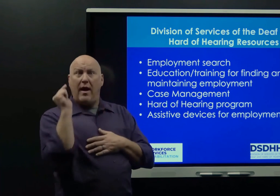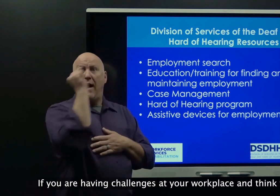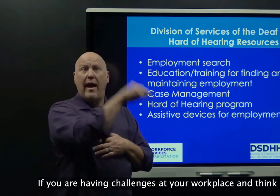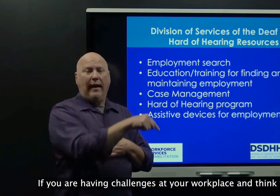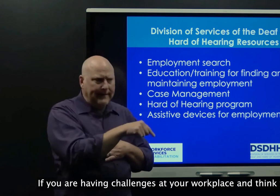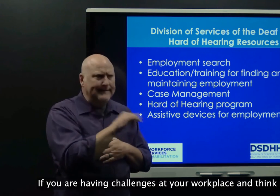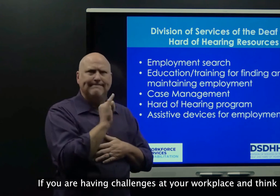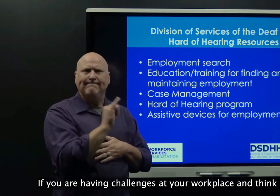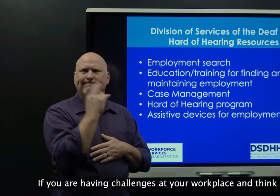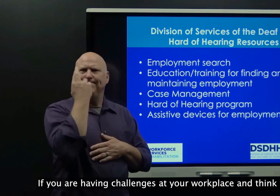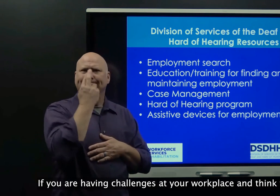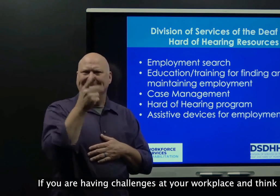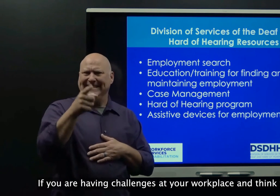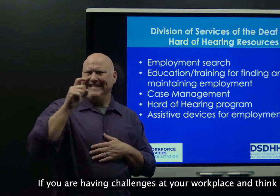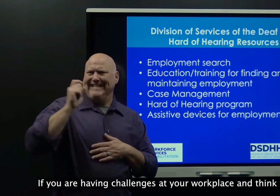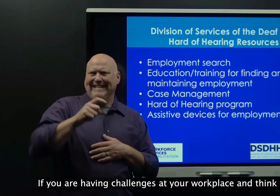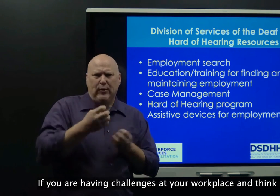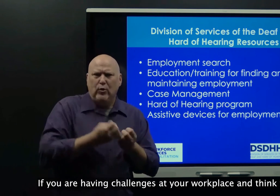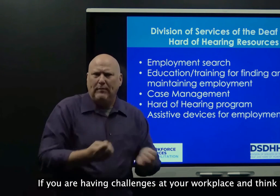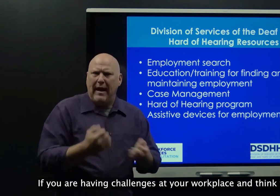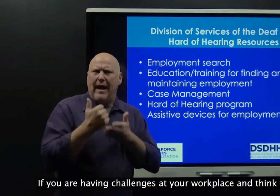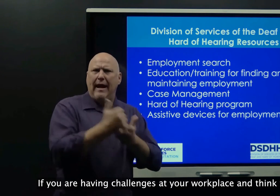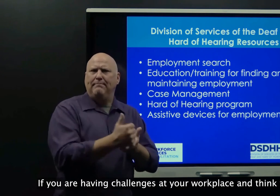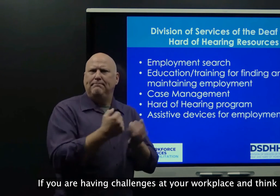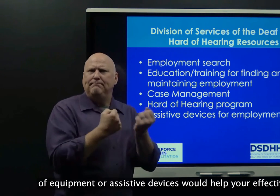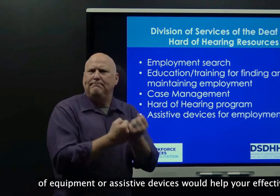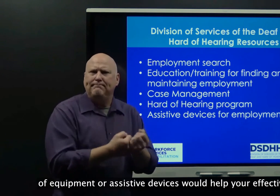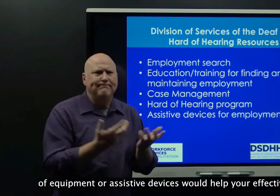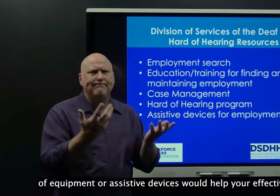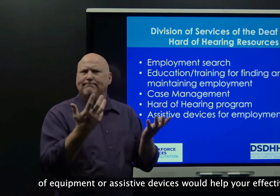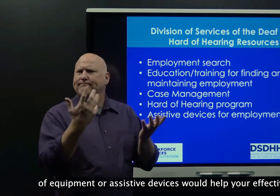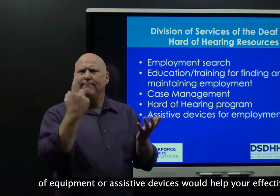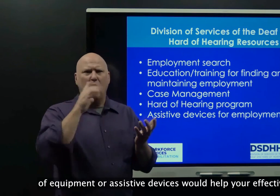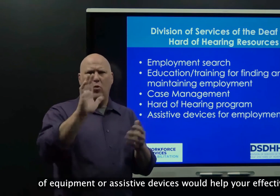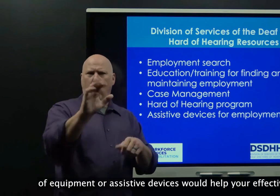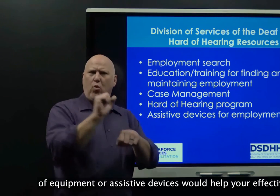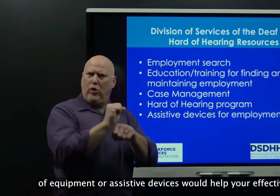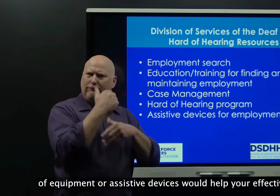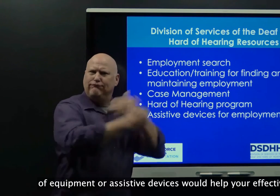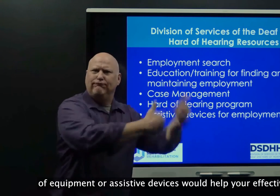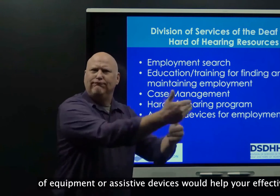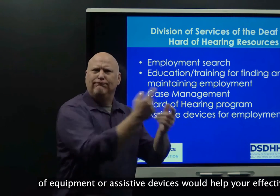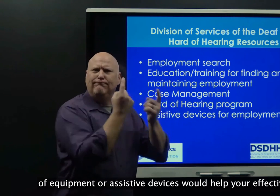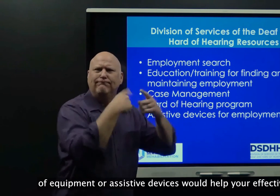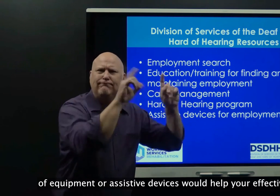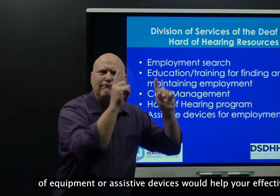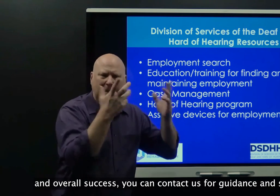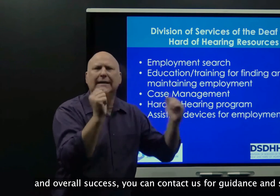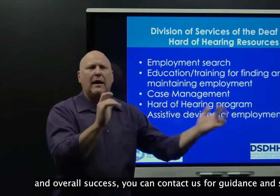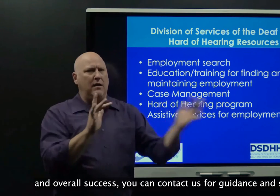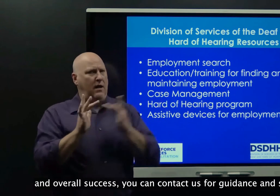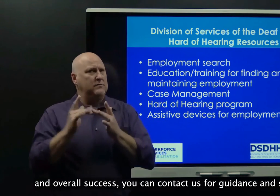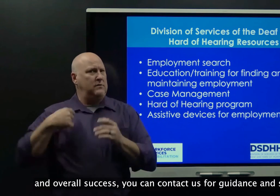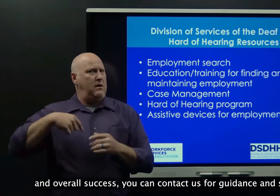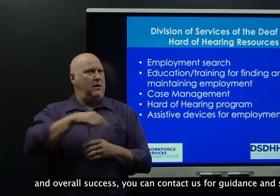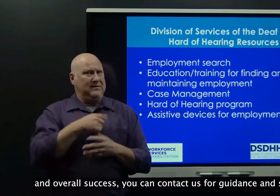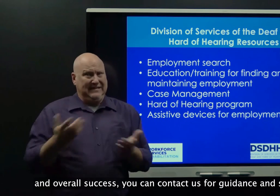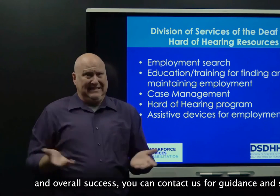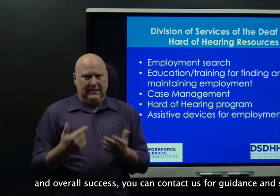If you are having challenges at your workplace and think the use of equipment or assistive devices would help your effectiveness and overall success, you can